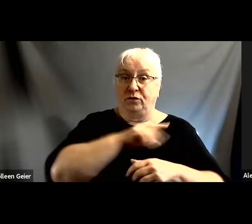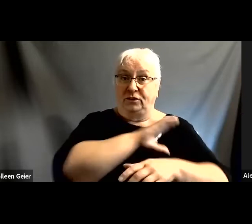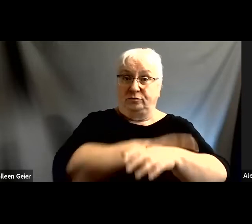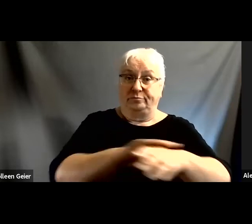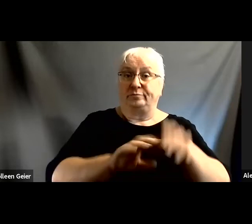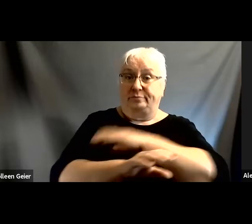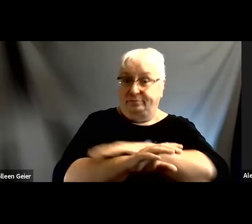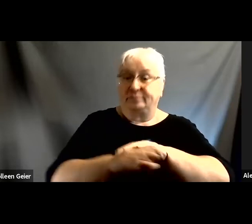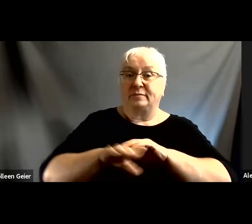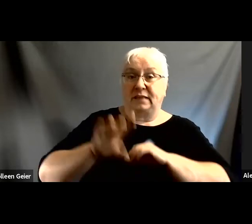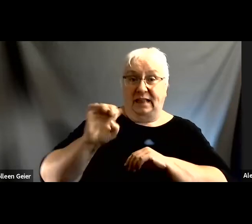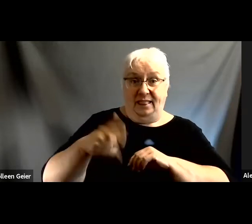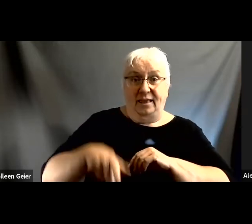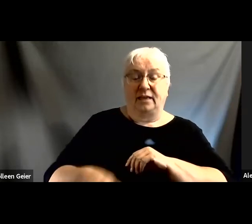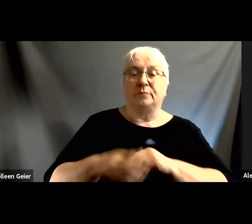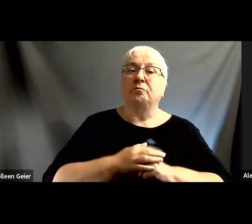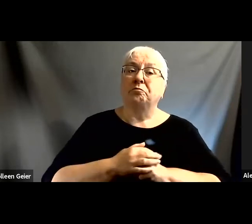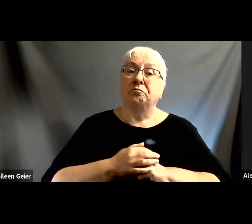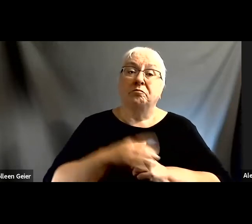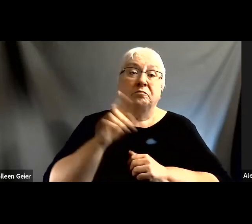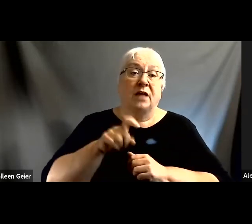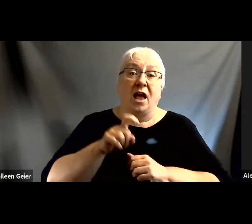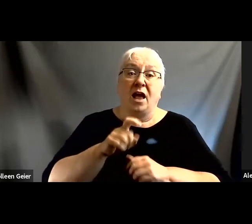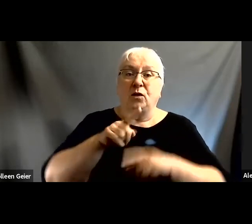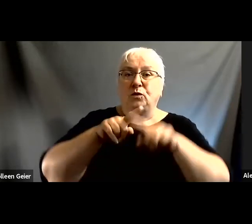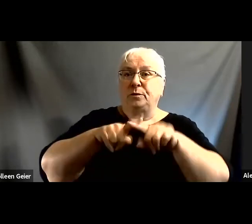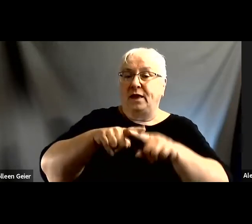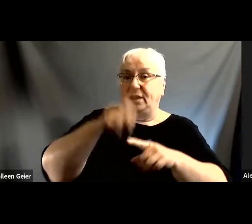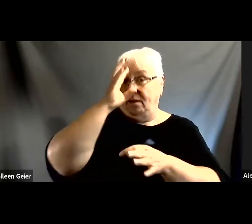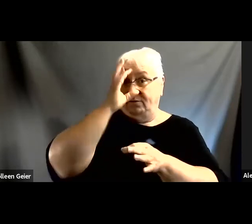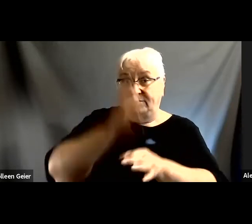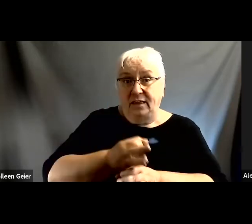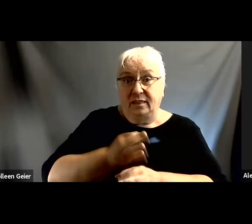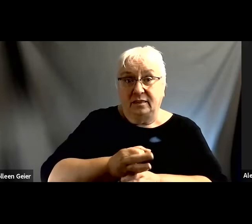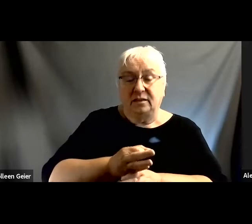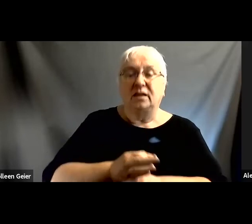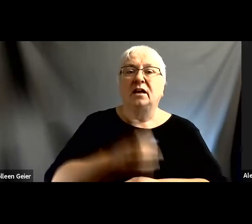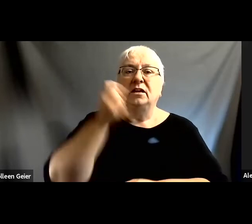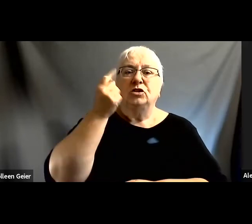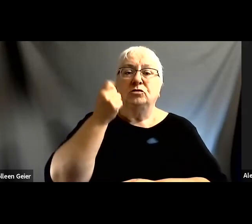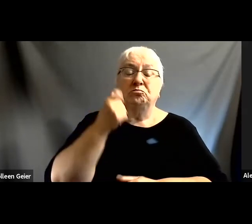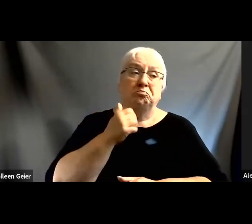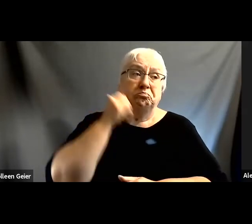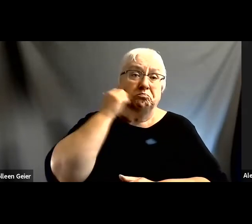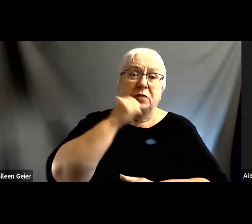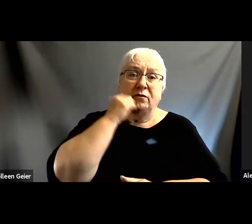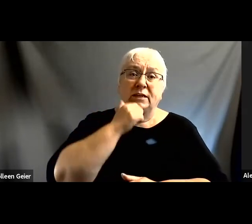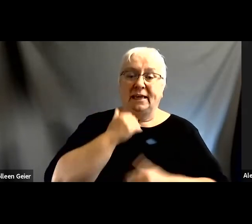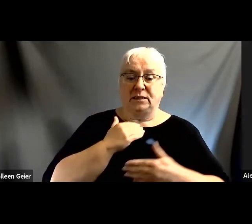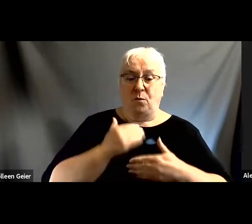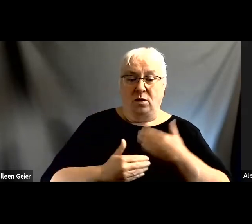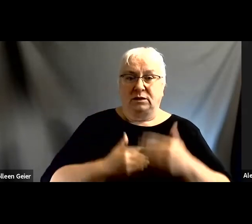my lifestyle to rely on my faith and also to know that each day is going to be a process